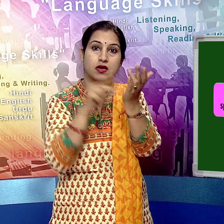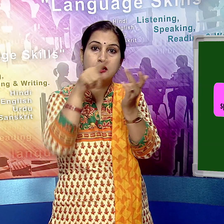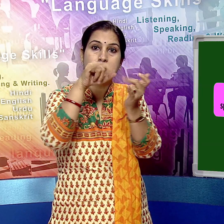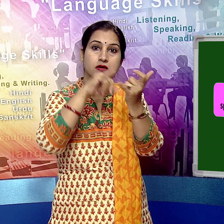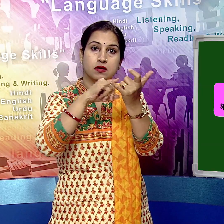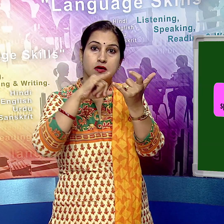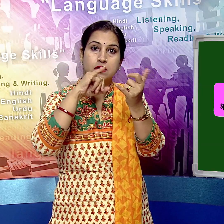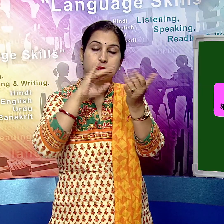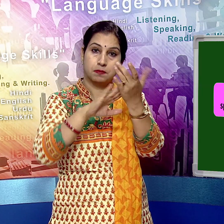enzymes,